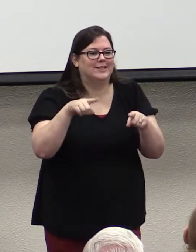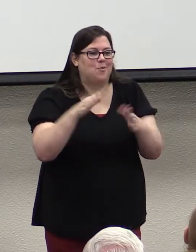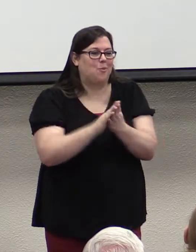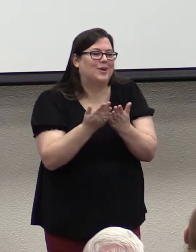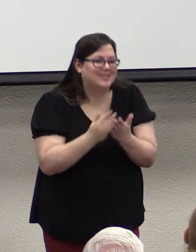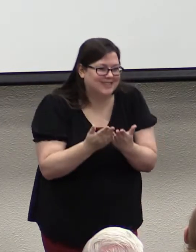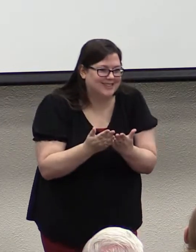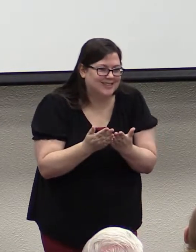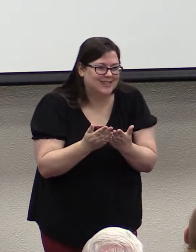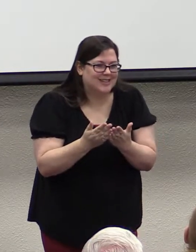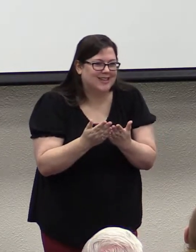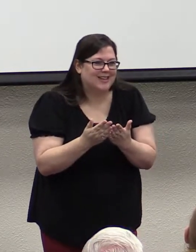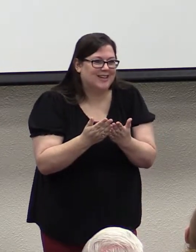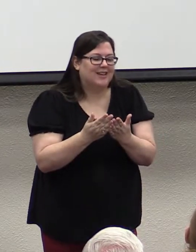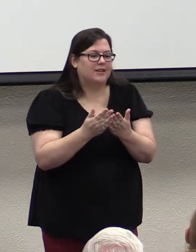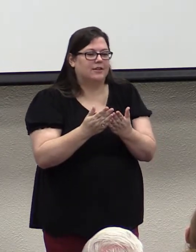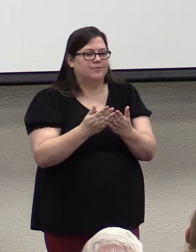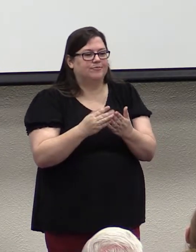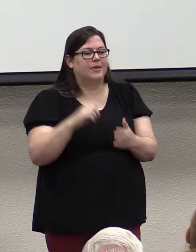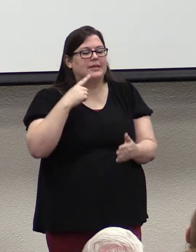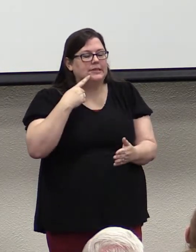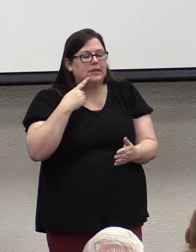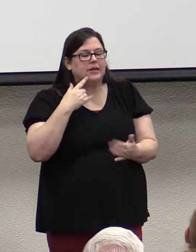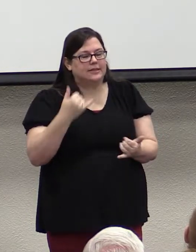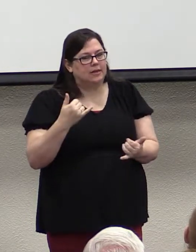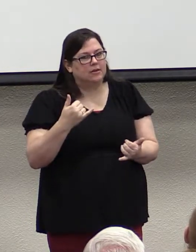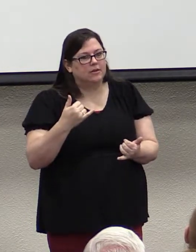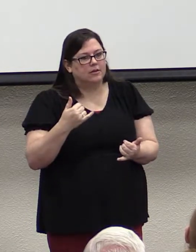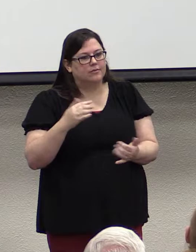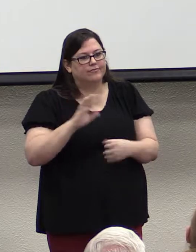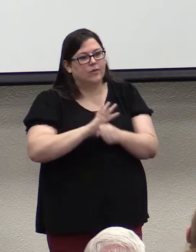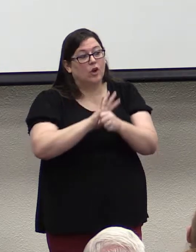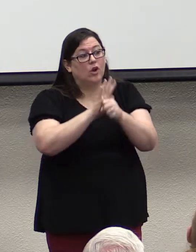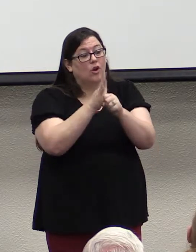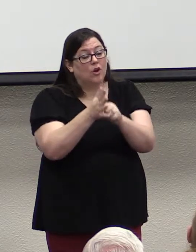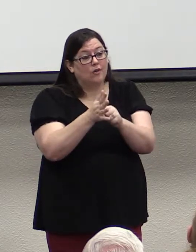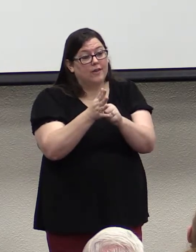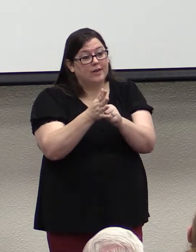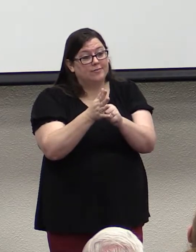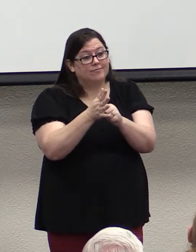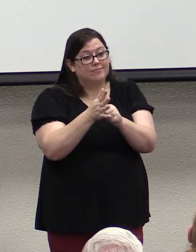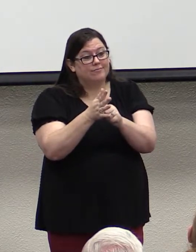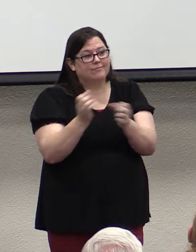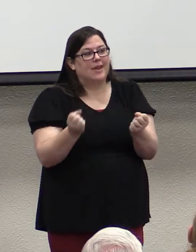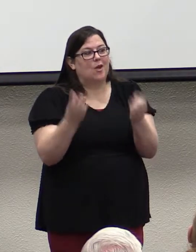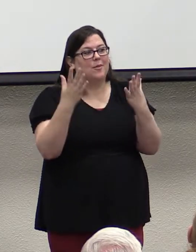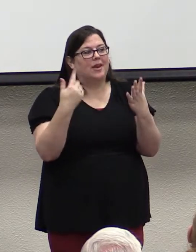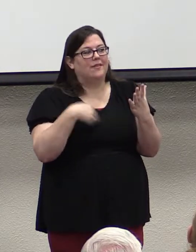More serious, COVID. How many of us got it these last 2 years?